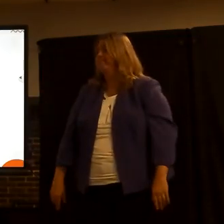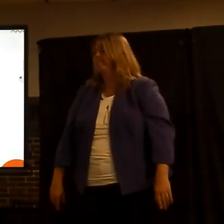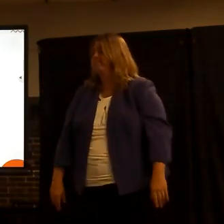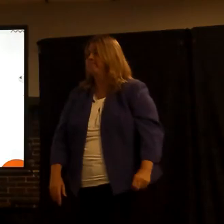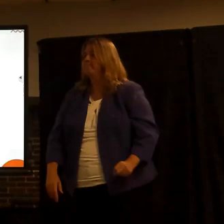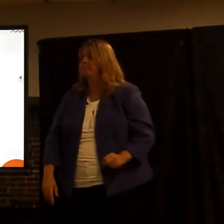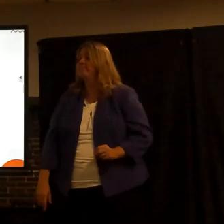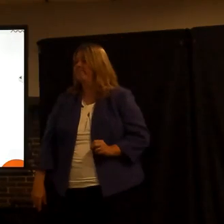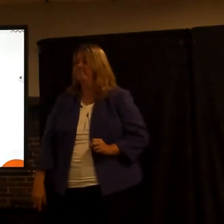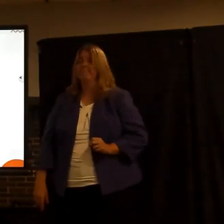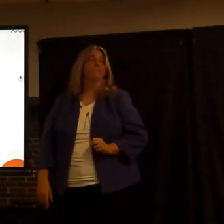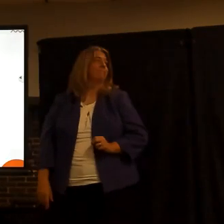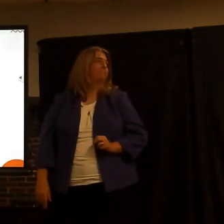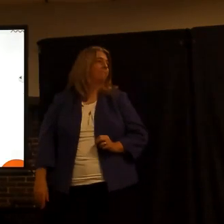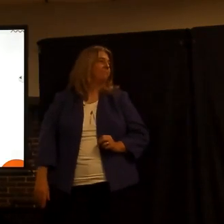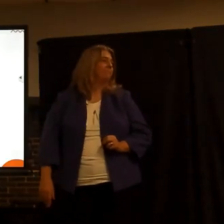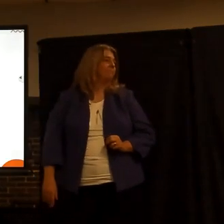how it goes moving forward.